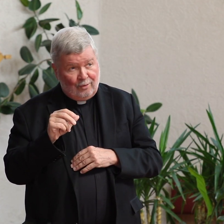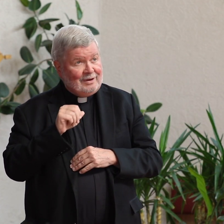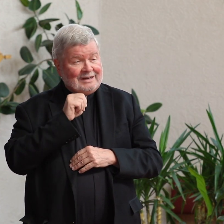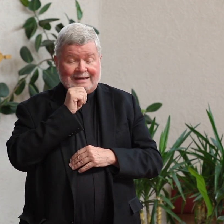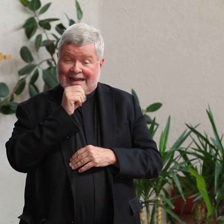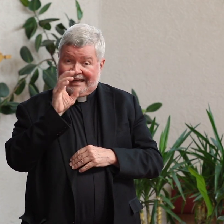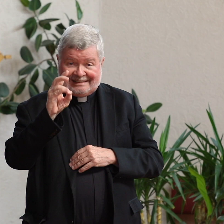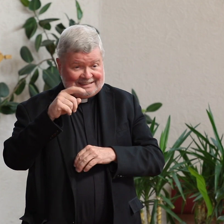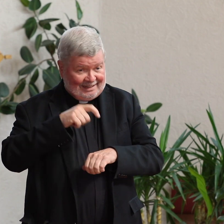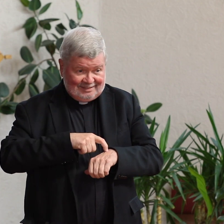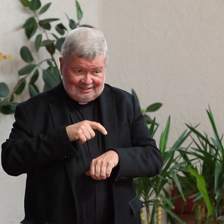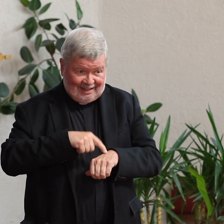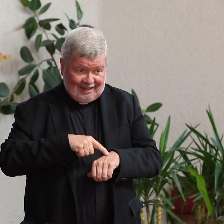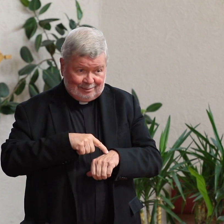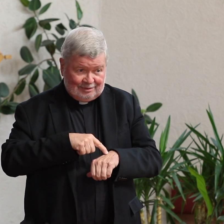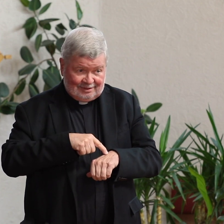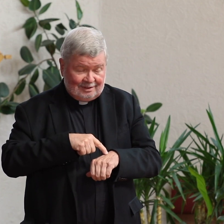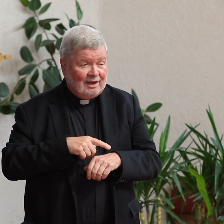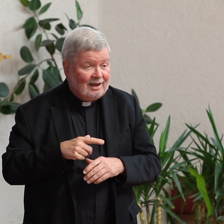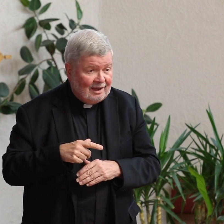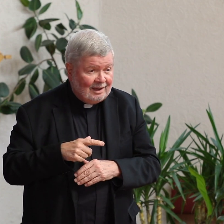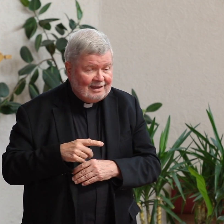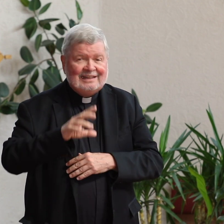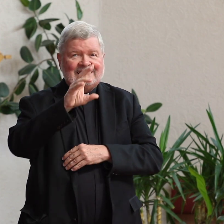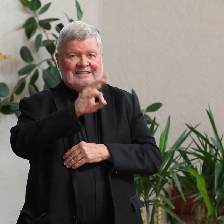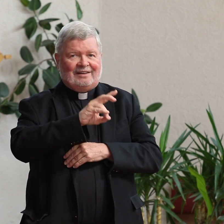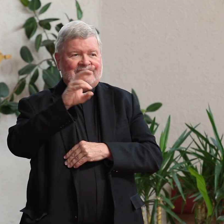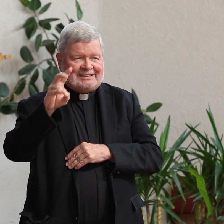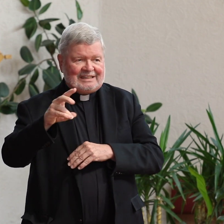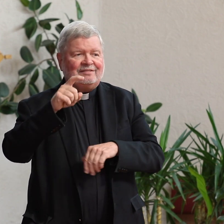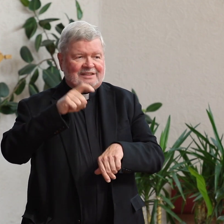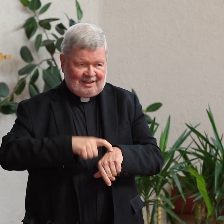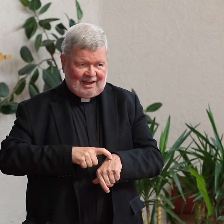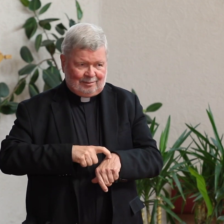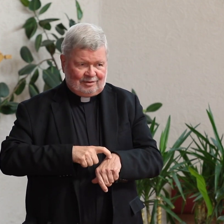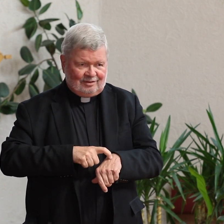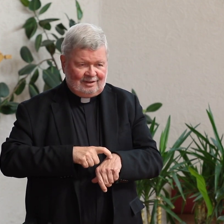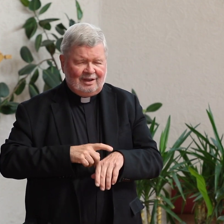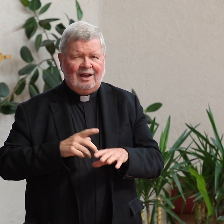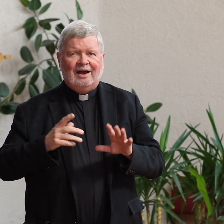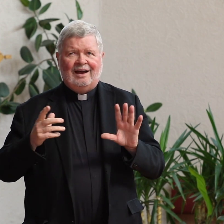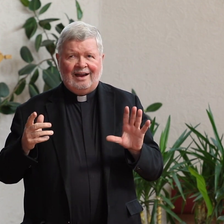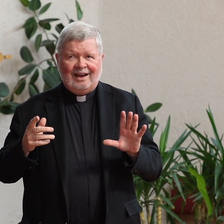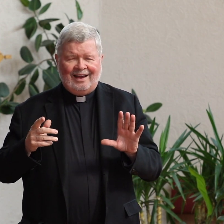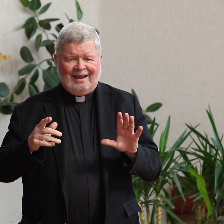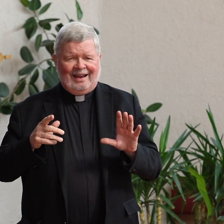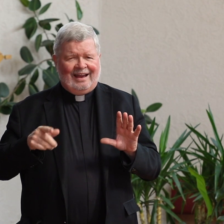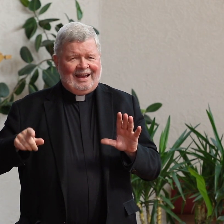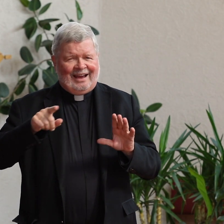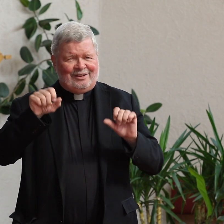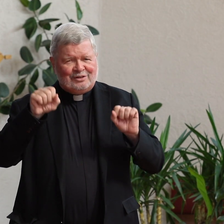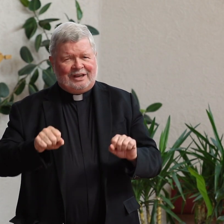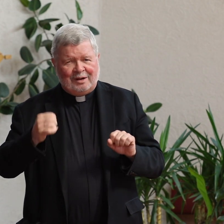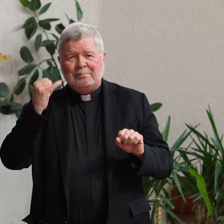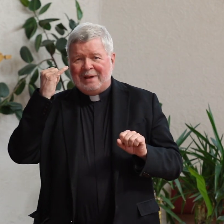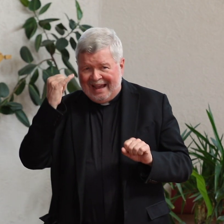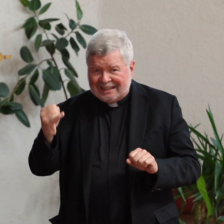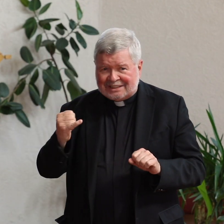"No, not 7 times, 77 times. And you can